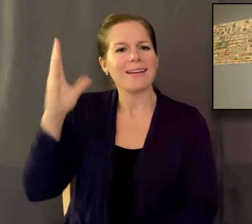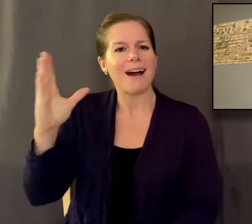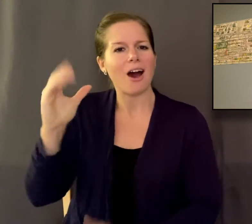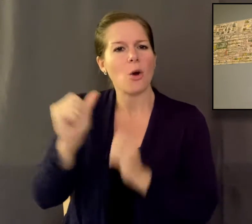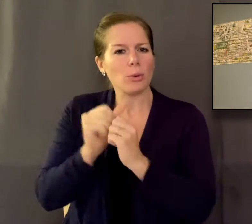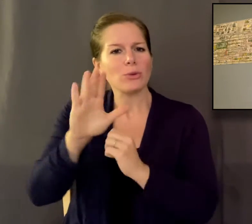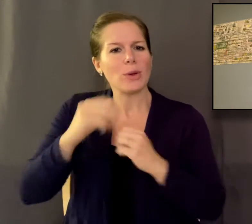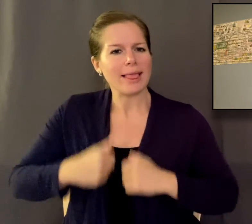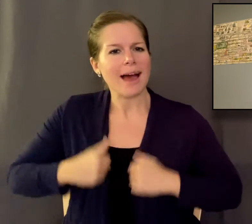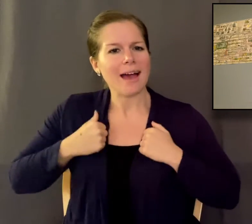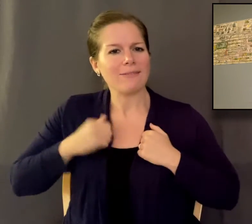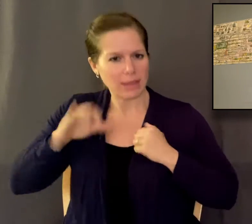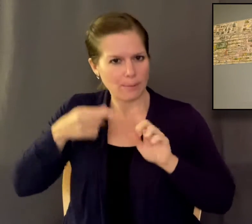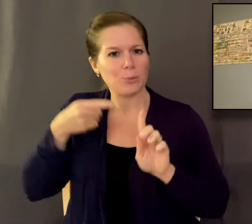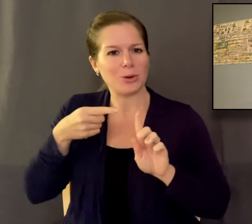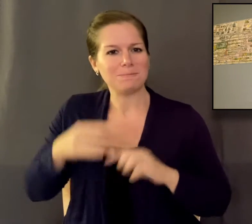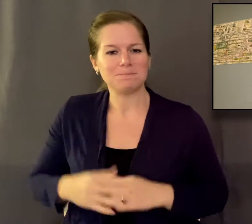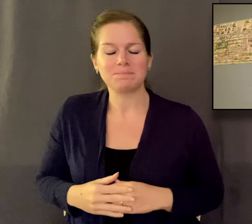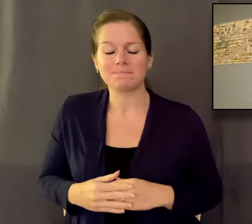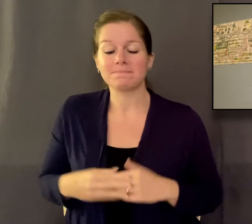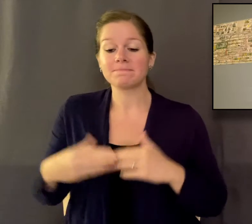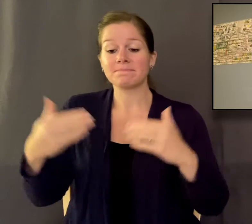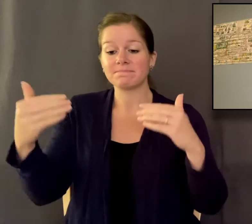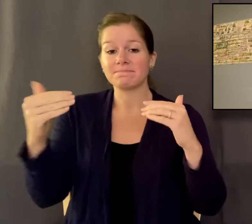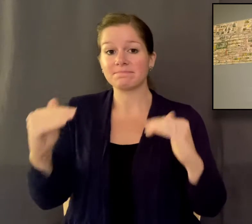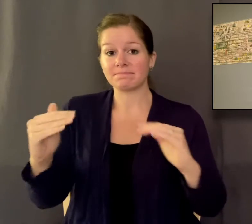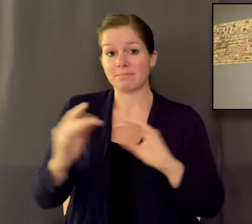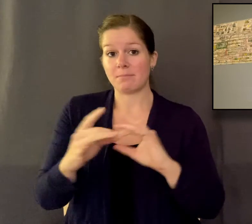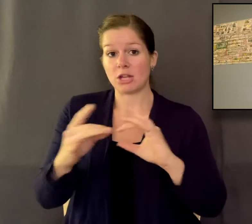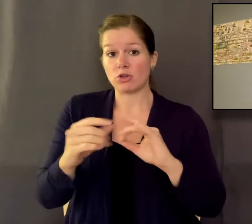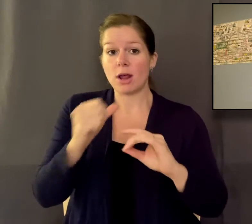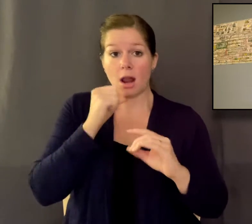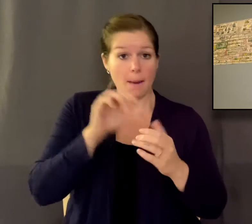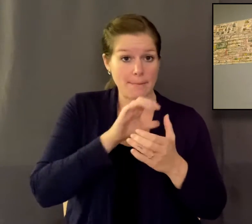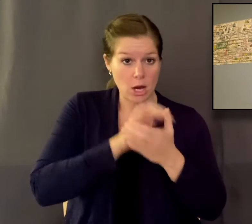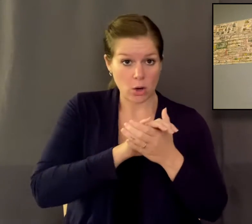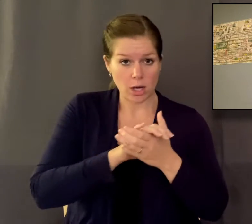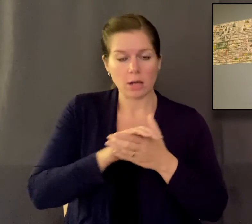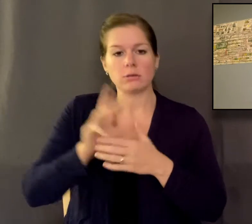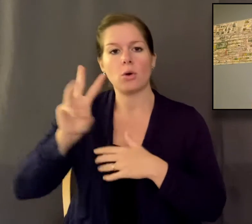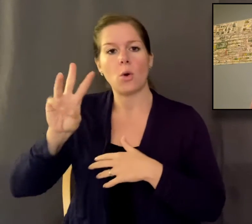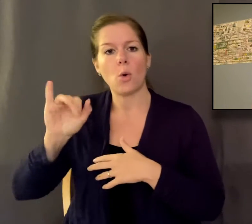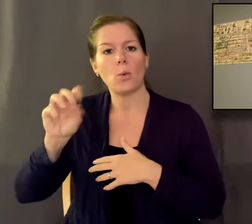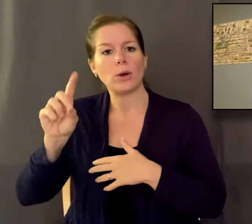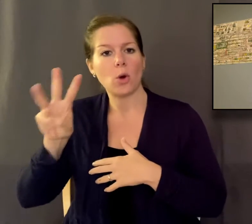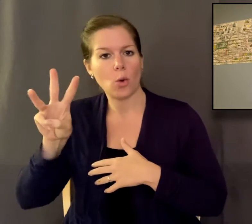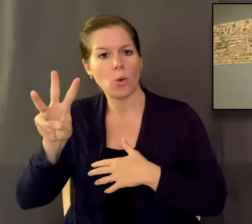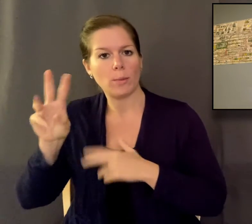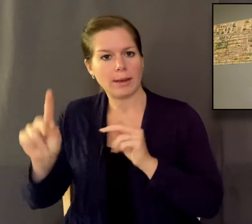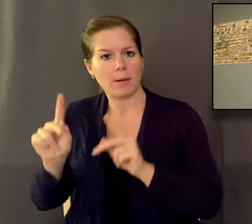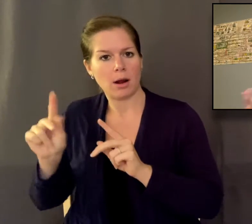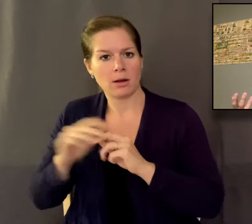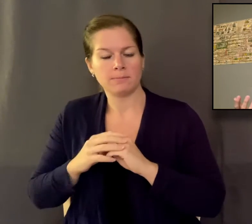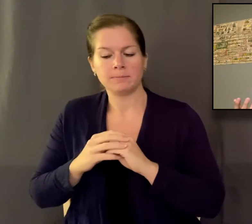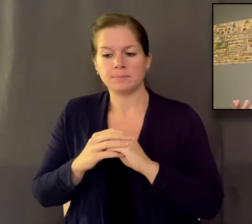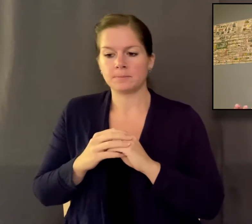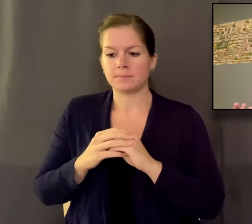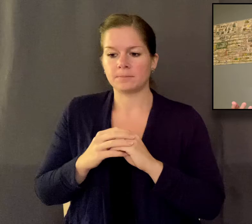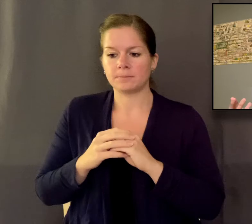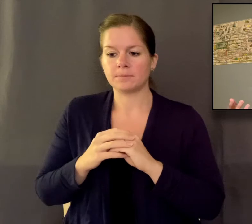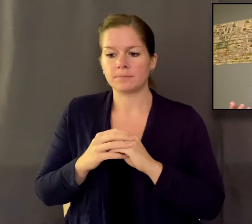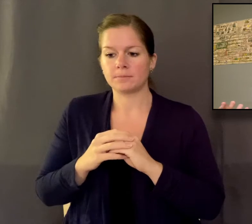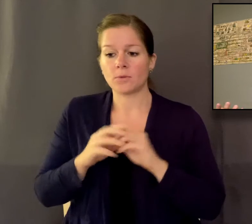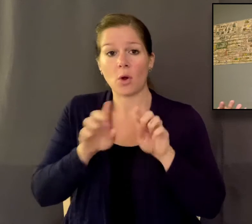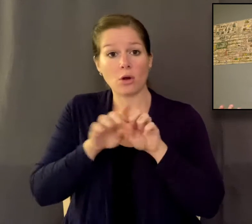that's really what he's saying. Then we get into a section here about the unmarried and the widowed. And he talks about the betrothed. He says, now concerning